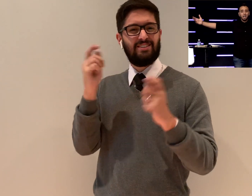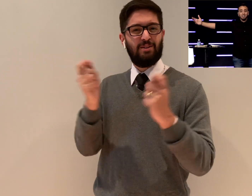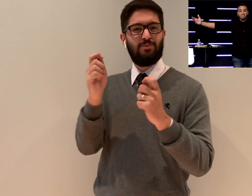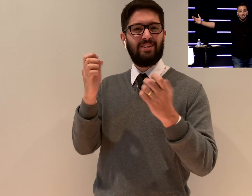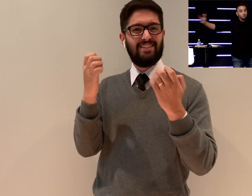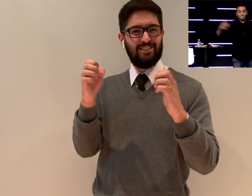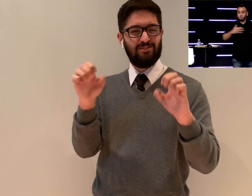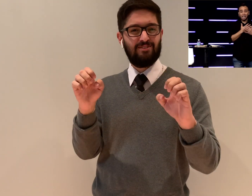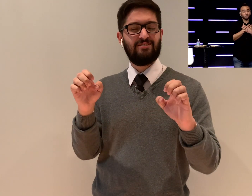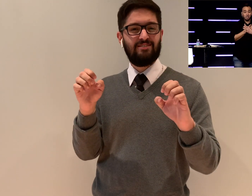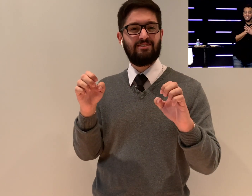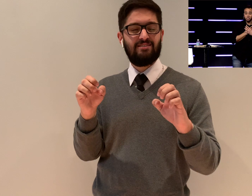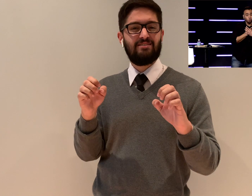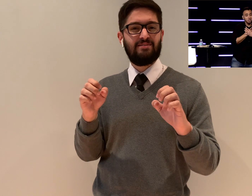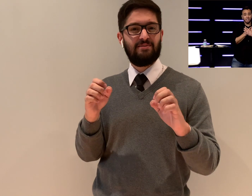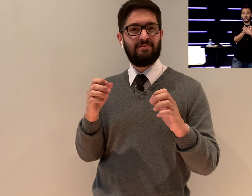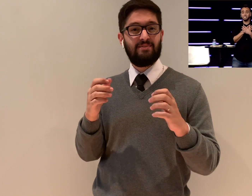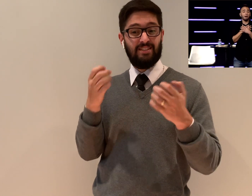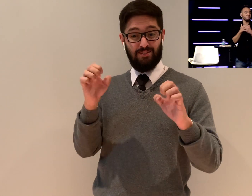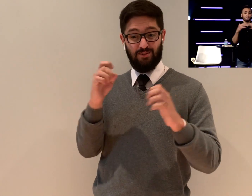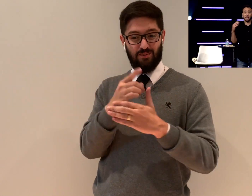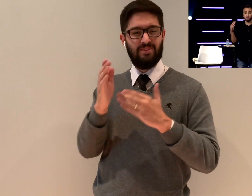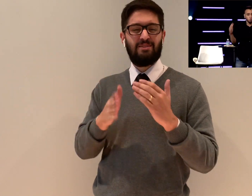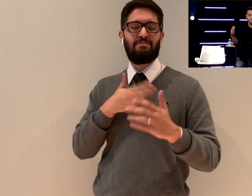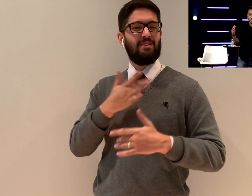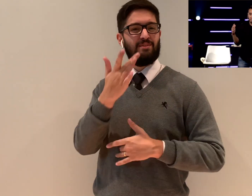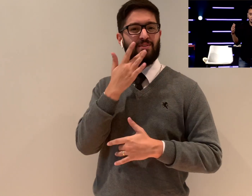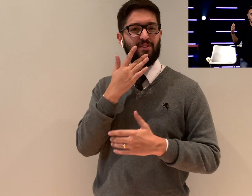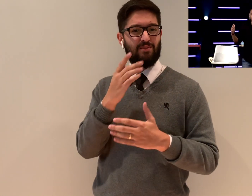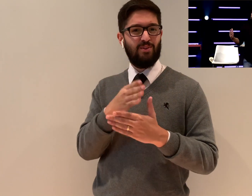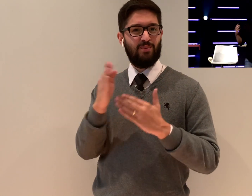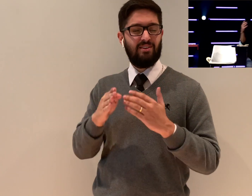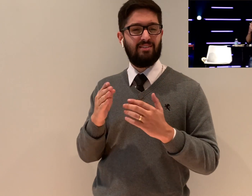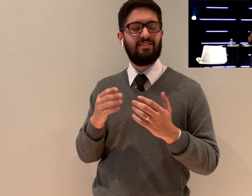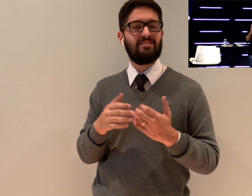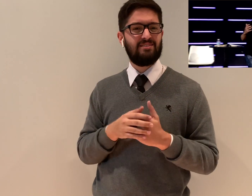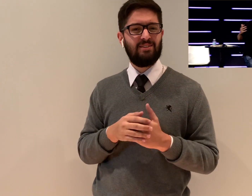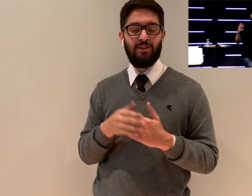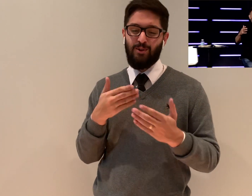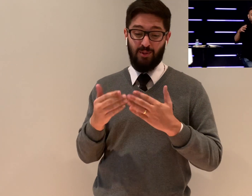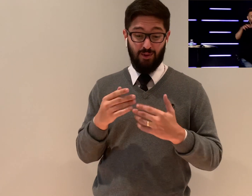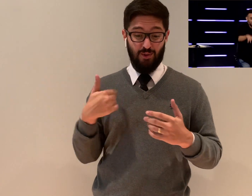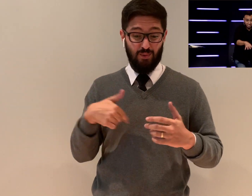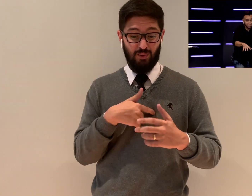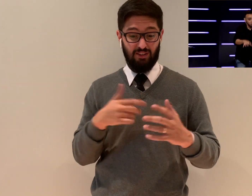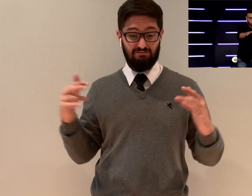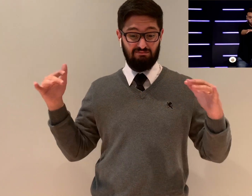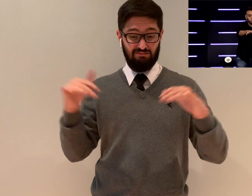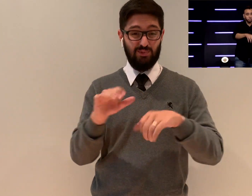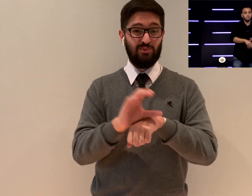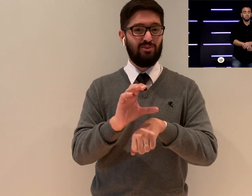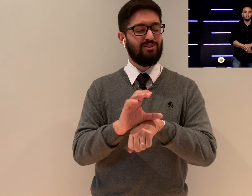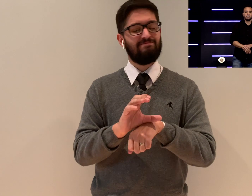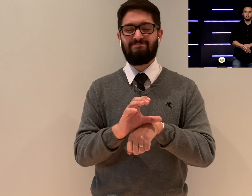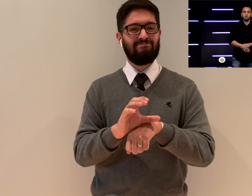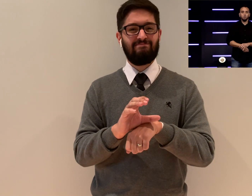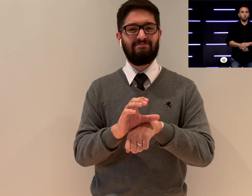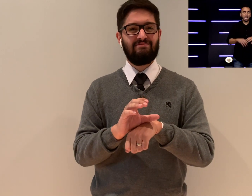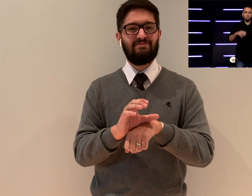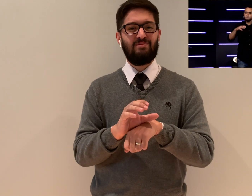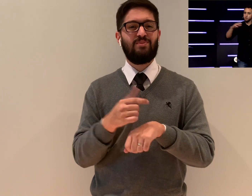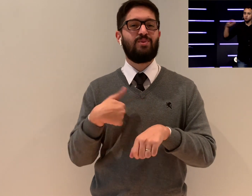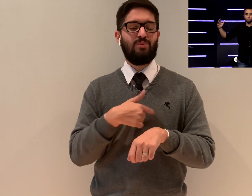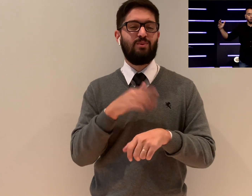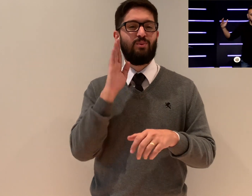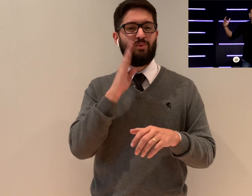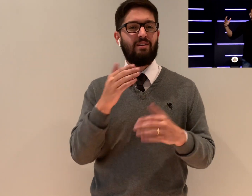major way. You know, as a pastor, Easter weekend is my favorite weekend. And although we're not going to be meeting physically in our church, we're going to